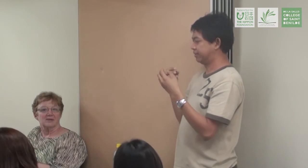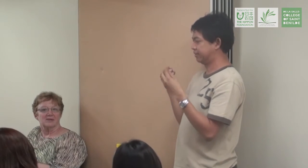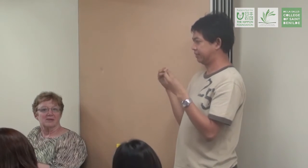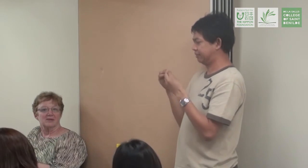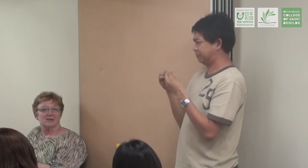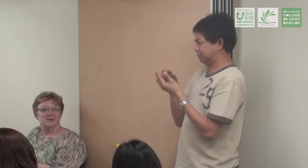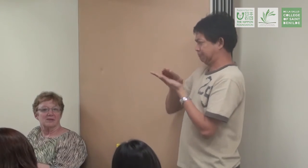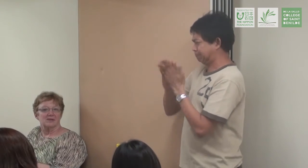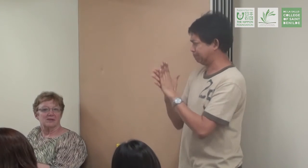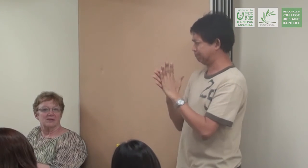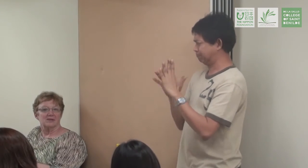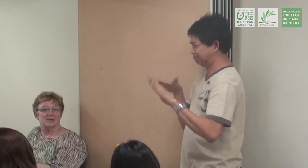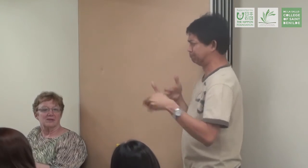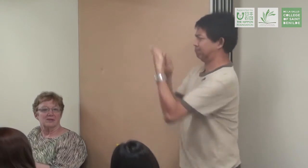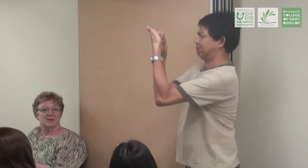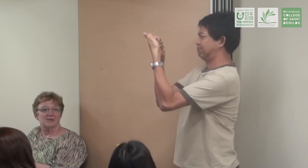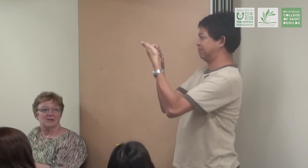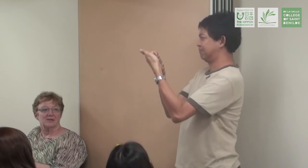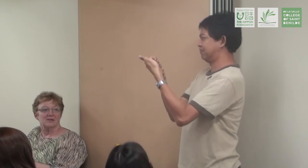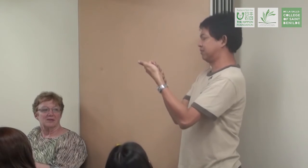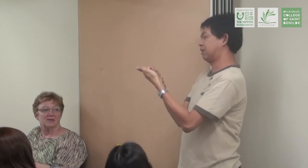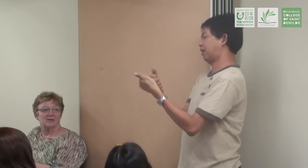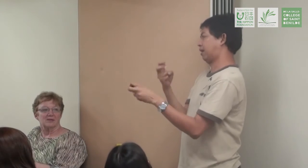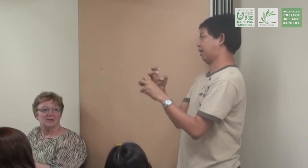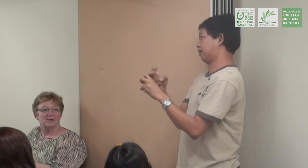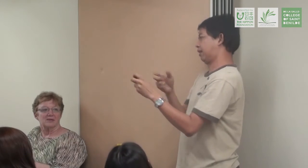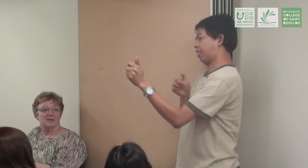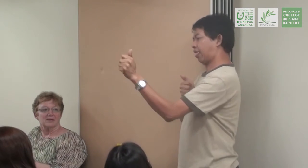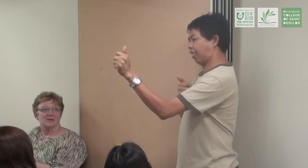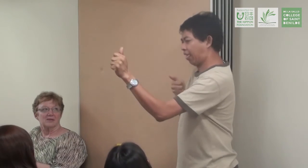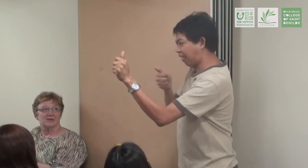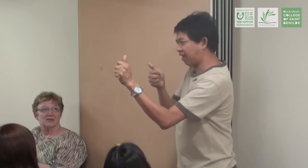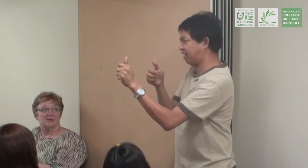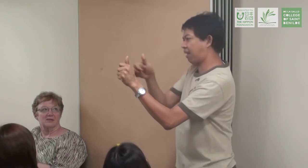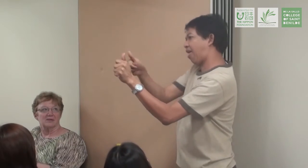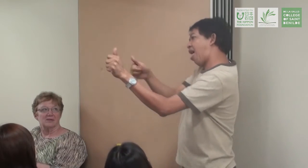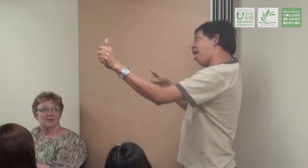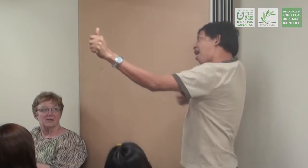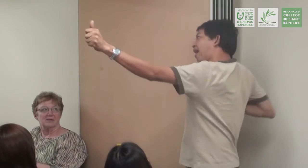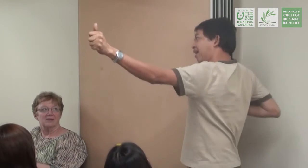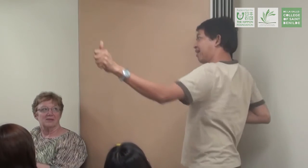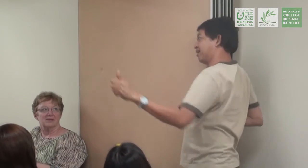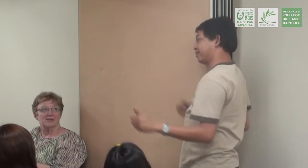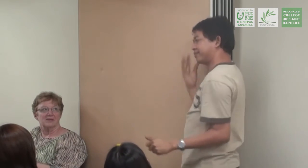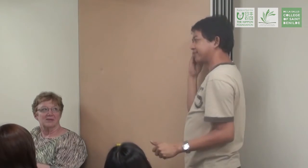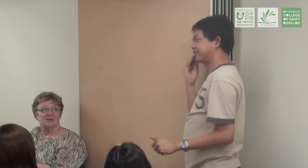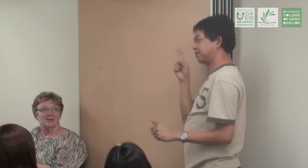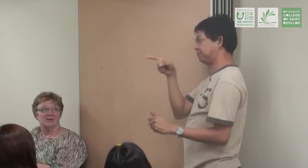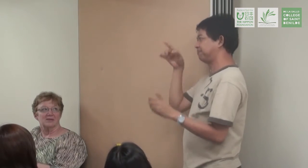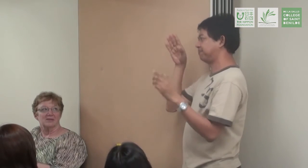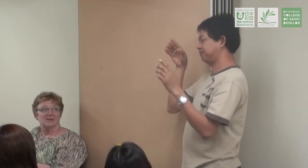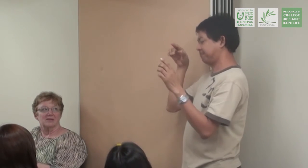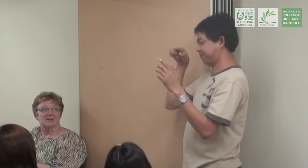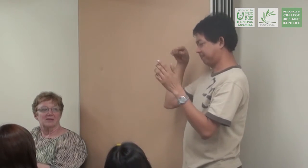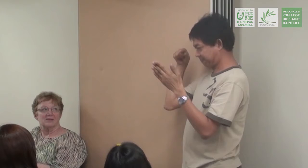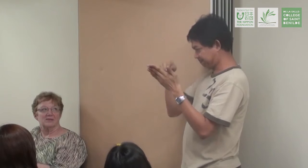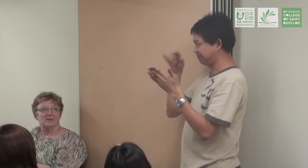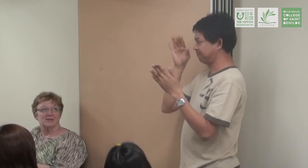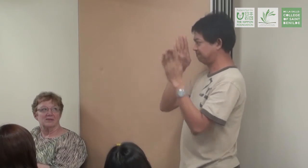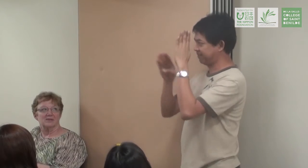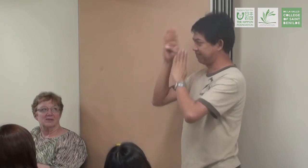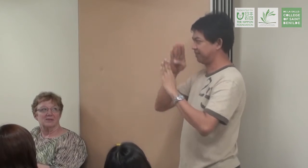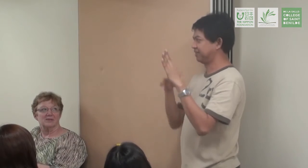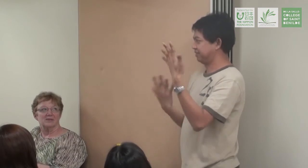several issues pertaining to the exams that becomes a challenge to the dev. So we cannot follow, or we